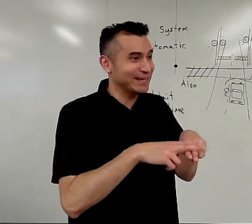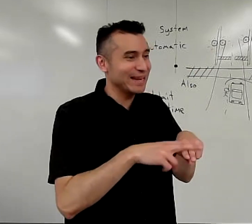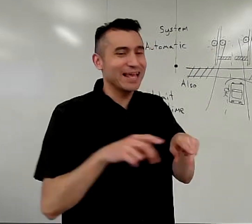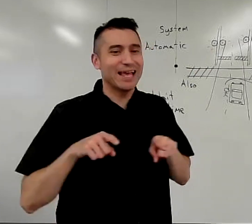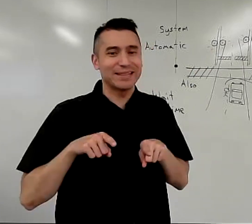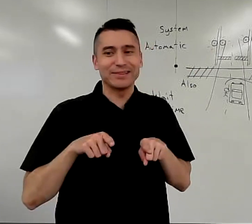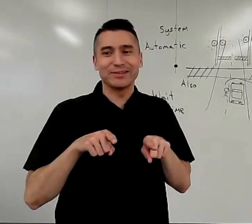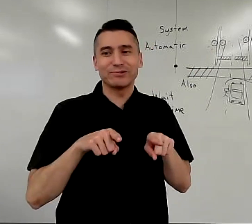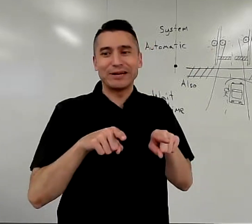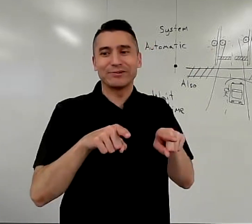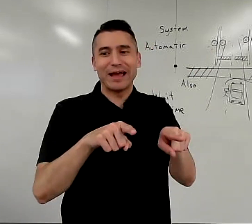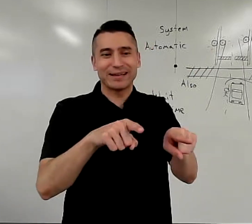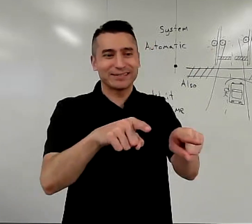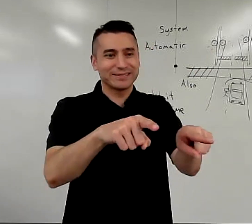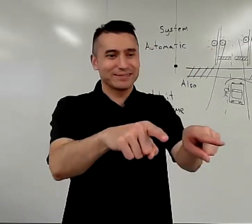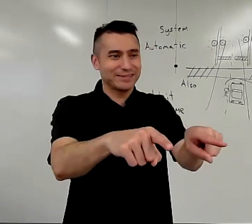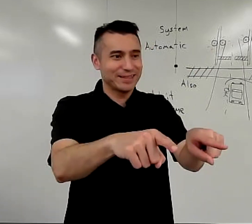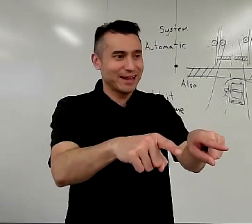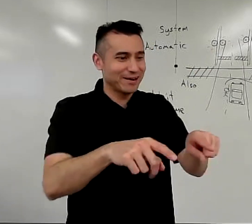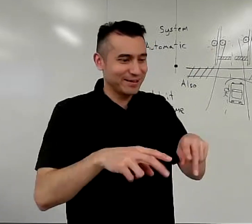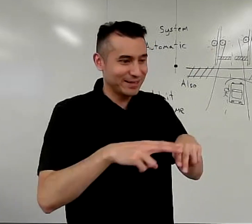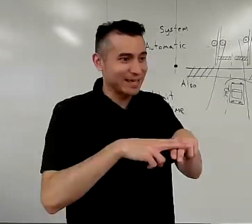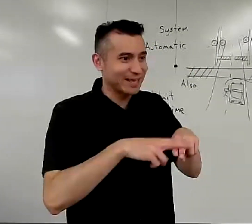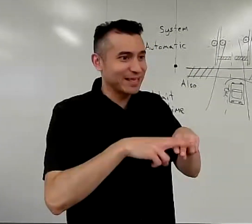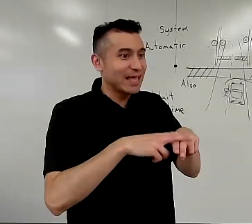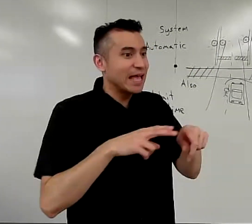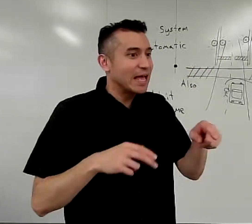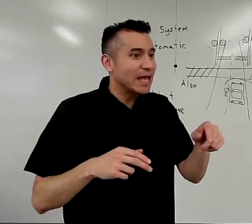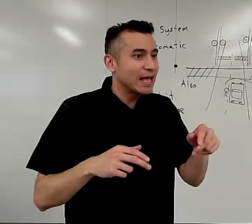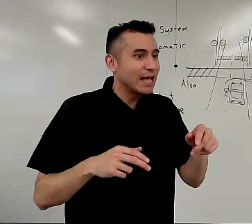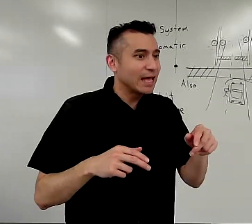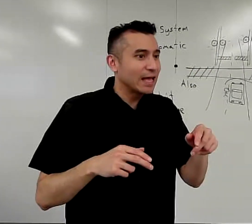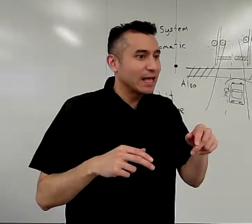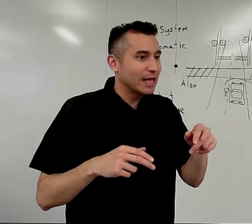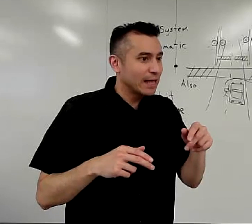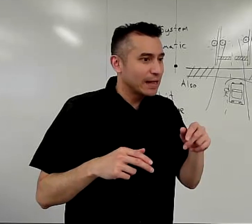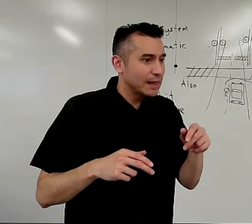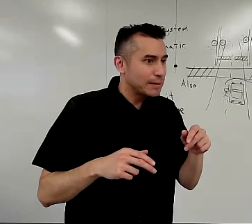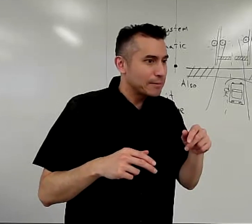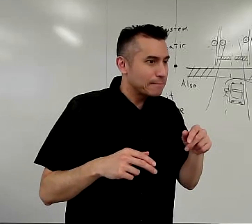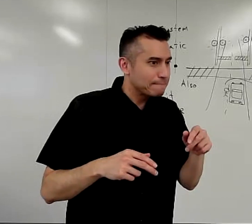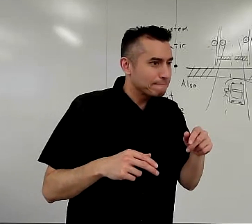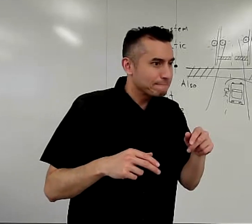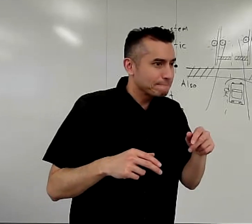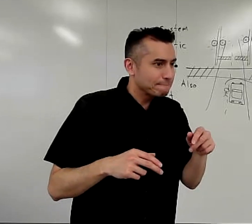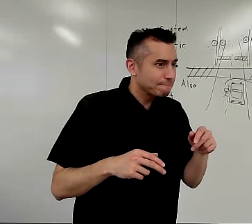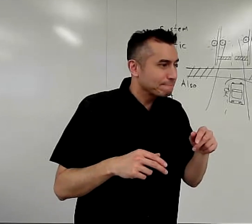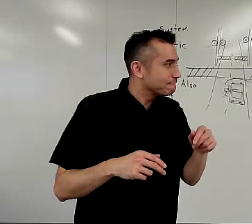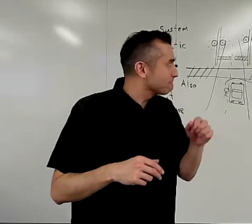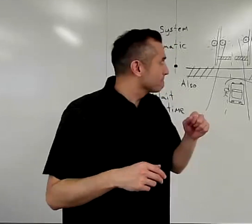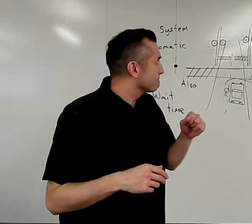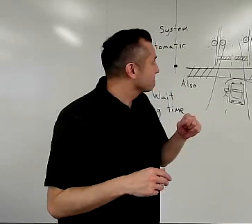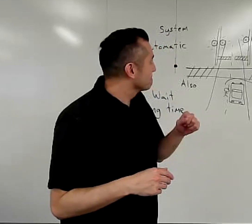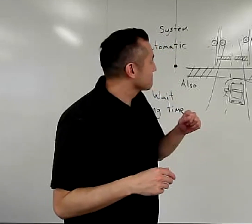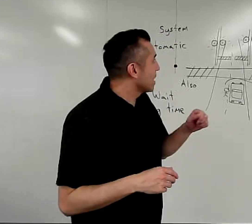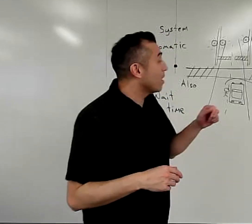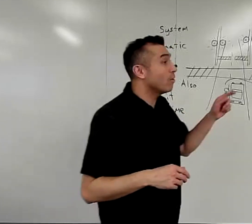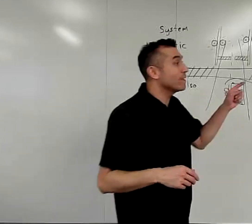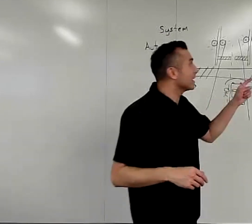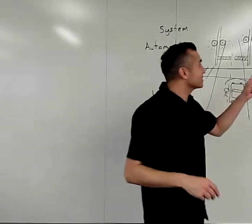train, and then the train tracks. Yeah, yeah. You did it, you're signing like the house. Oh, yeah,